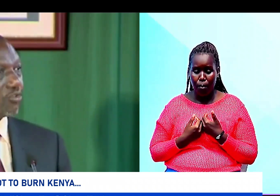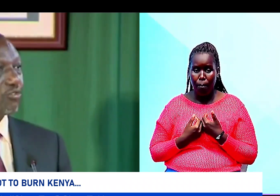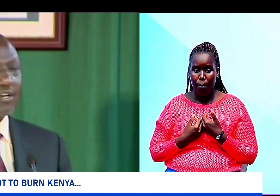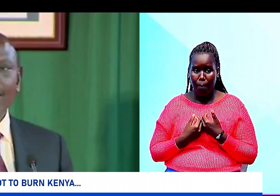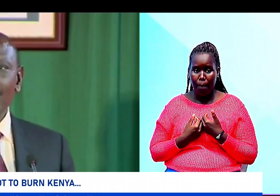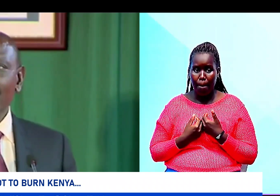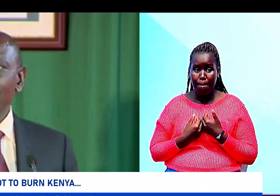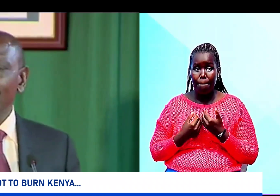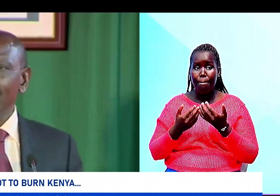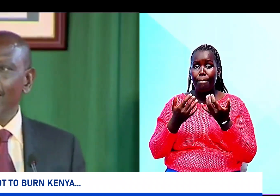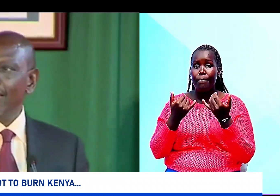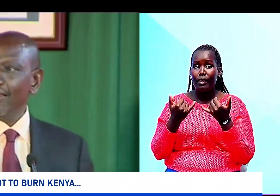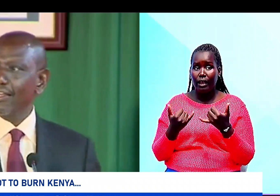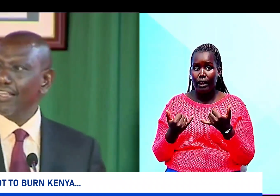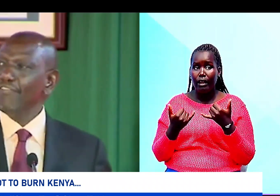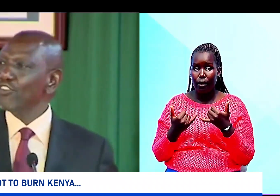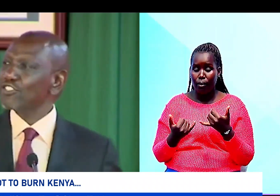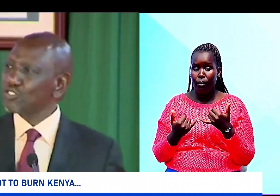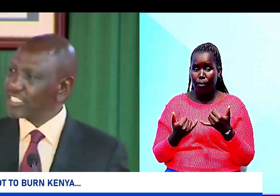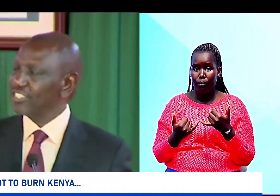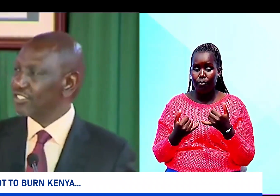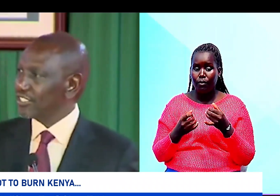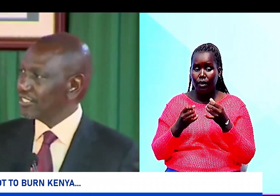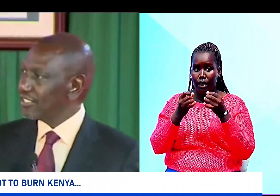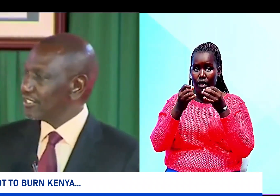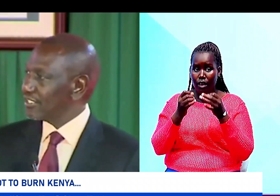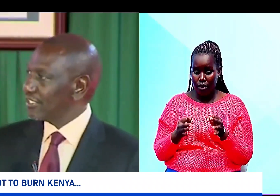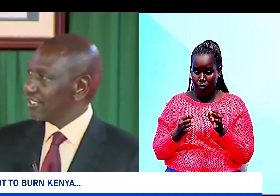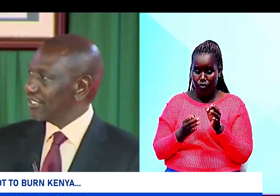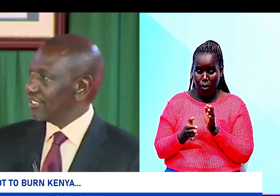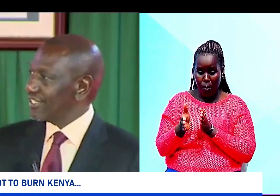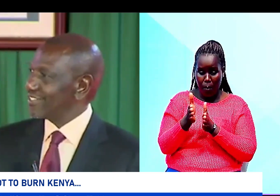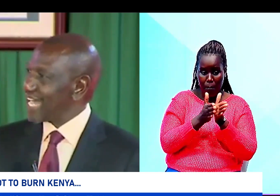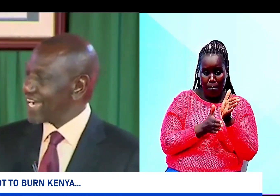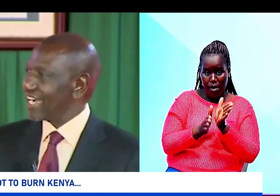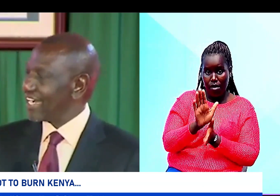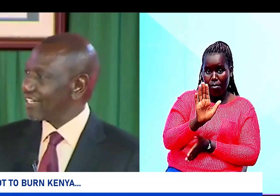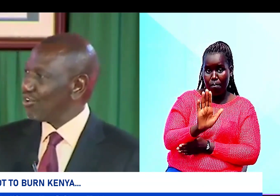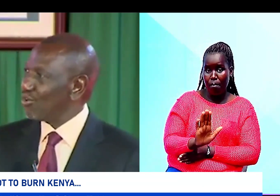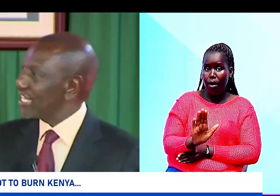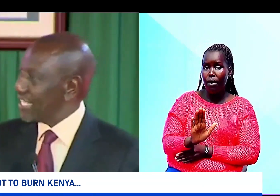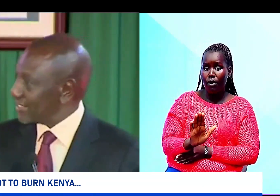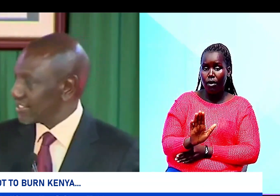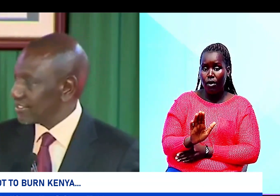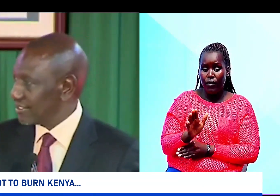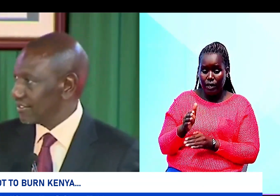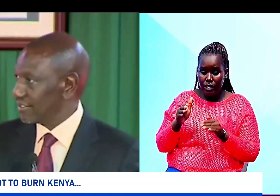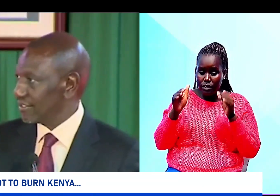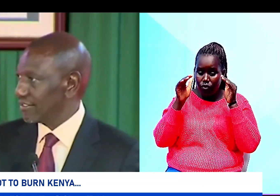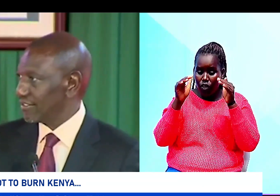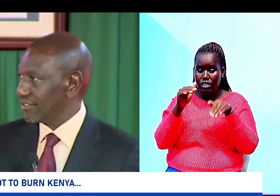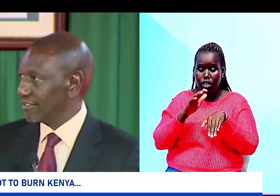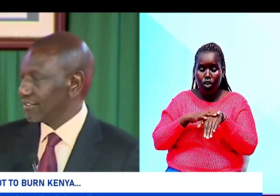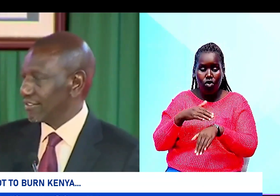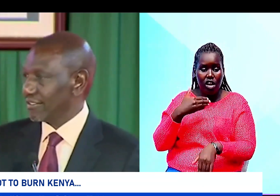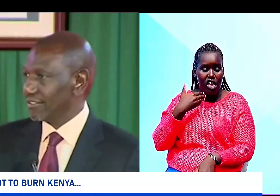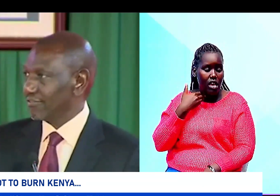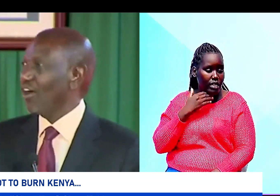So, if your strategy is anchored on hate for